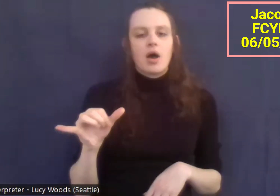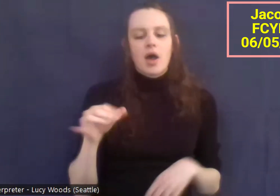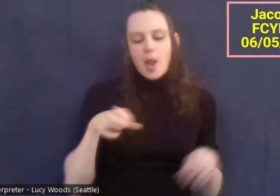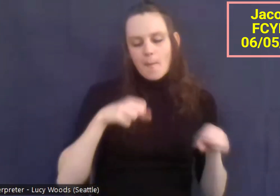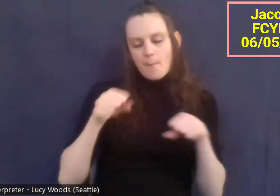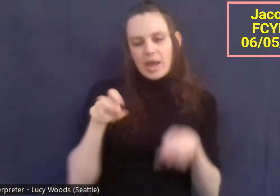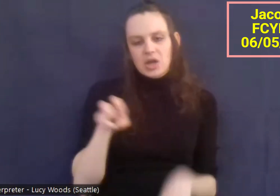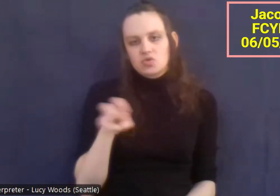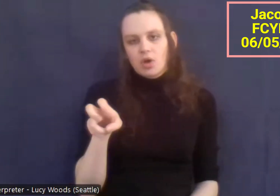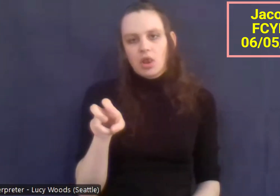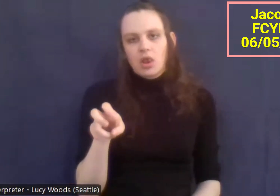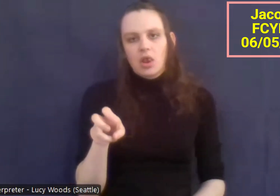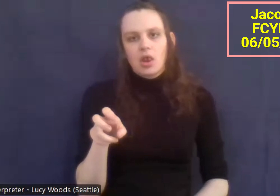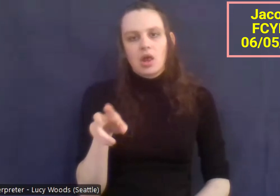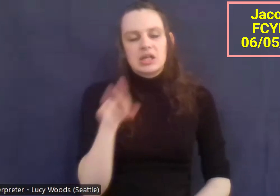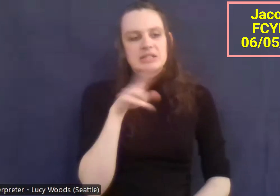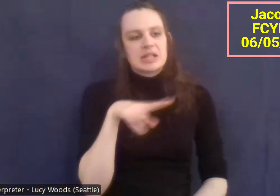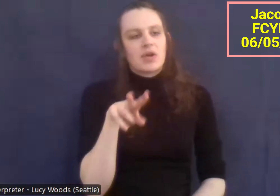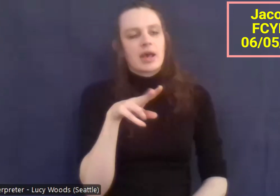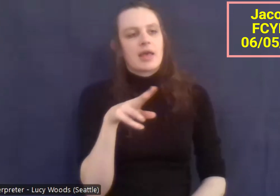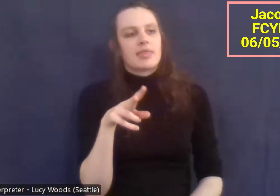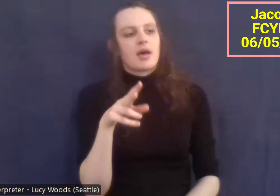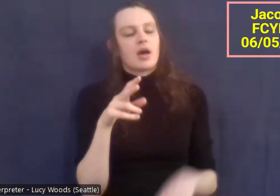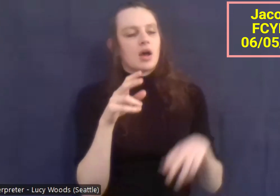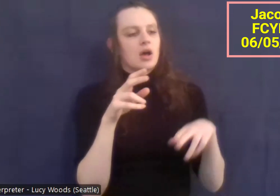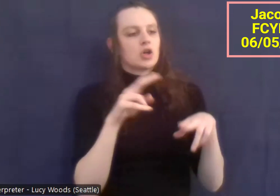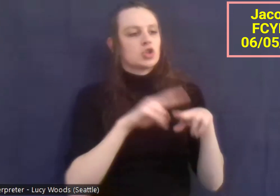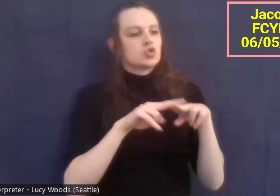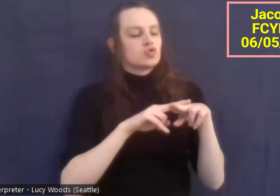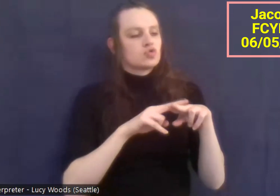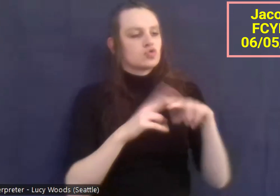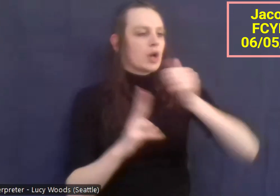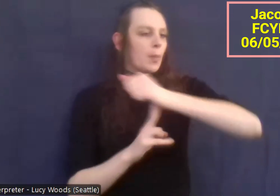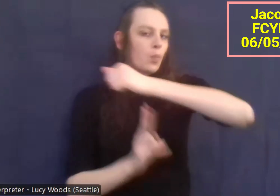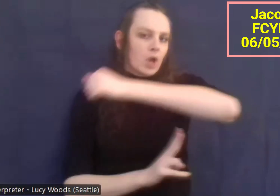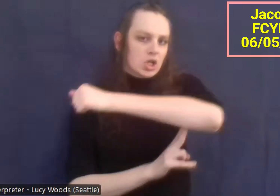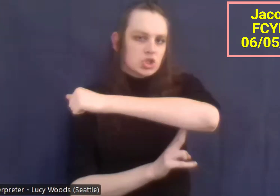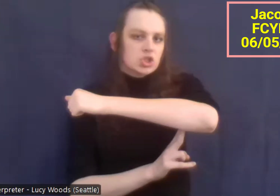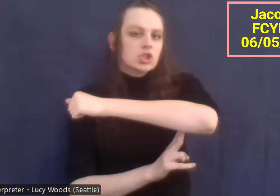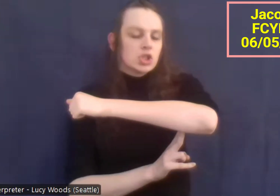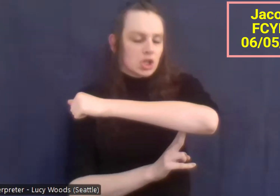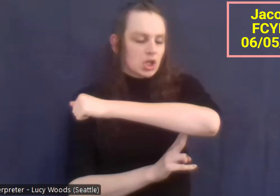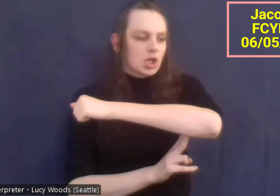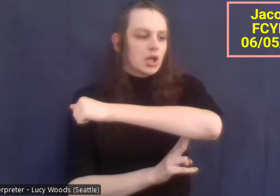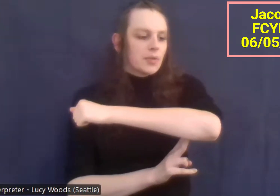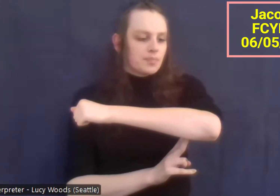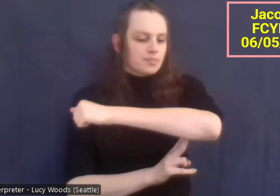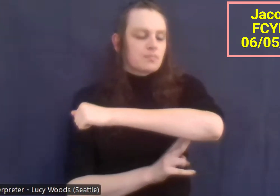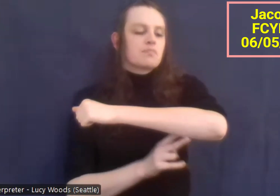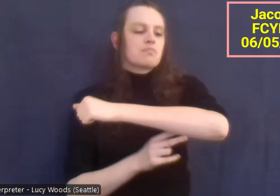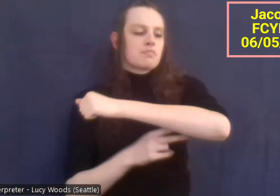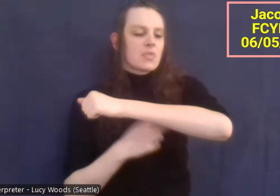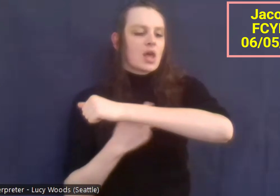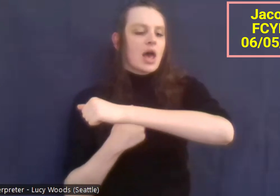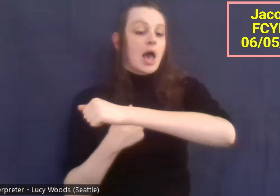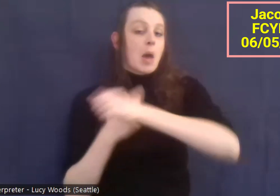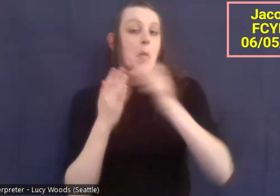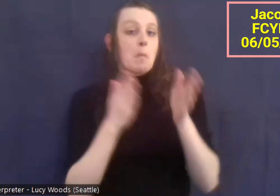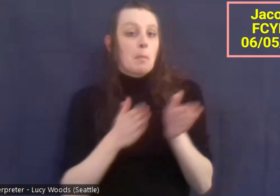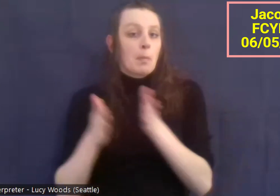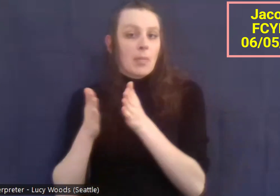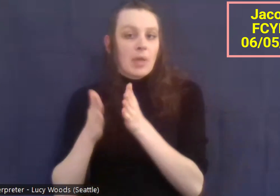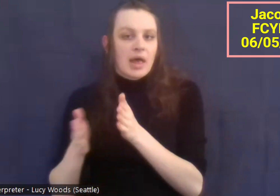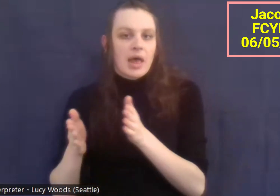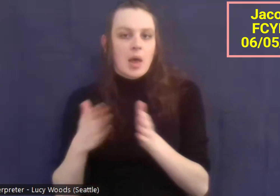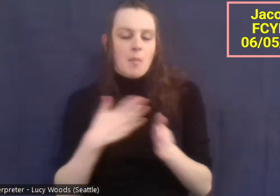staring at this decommissioned train bridge, and I was thinking about I was planning on filling my backpack